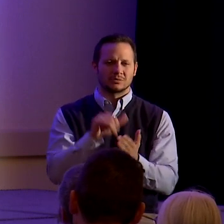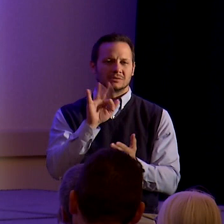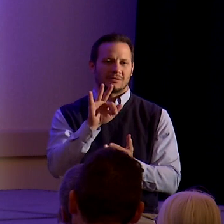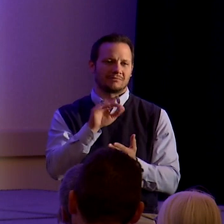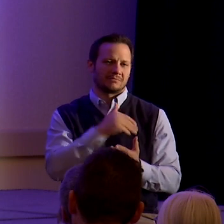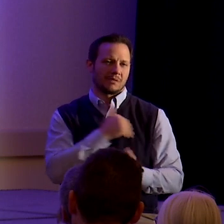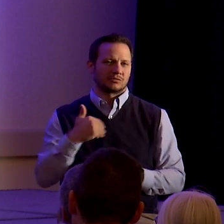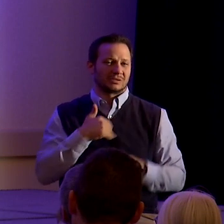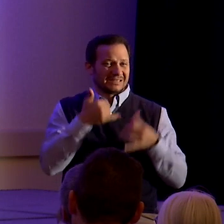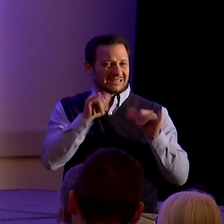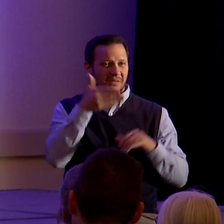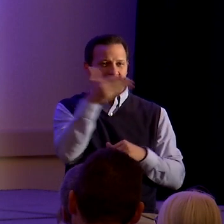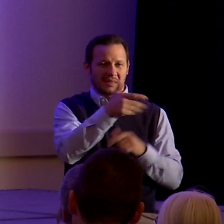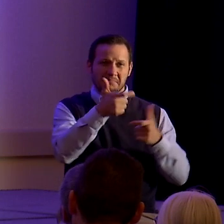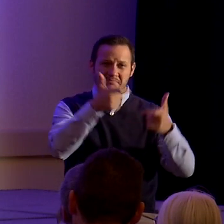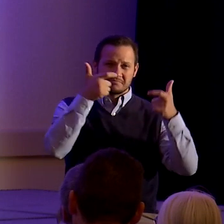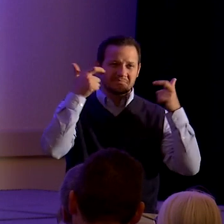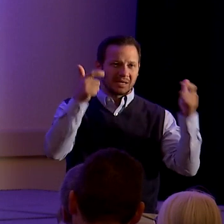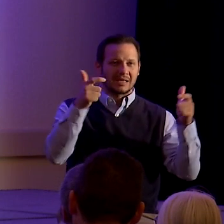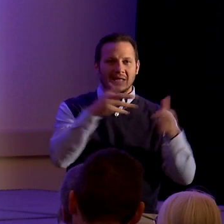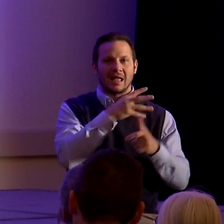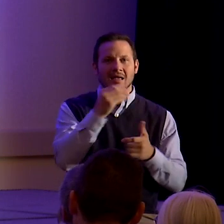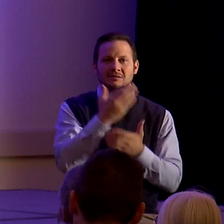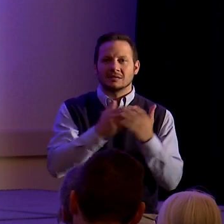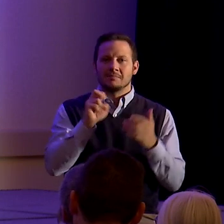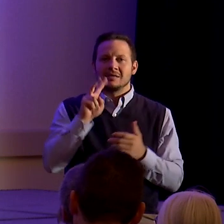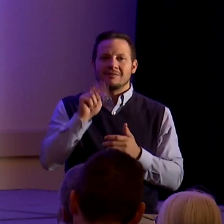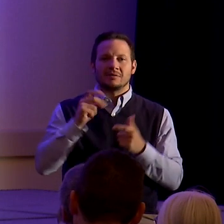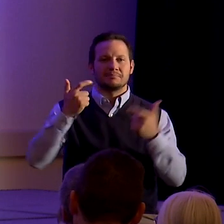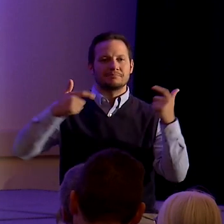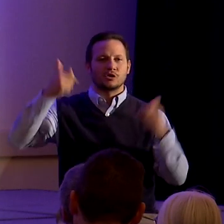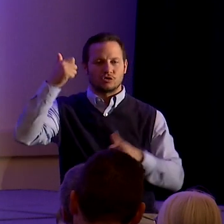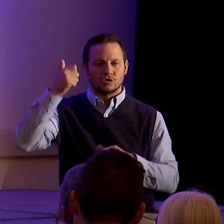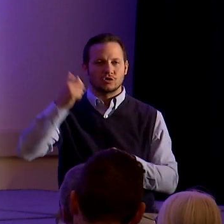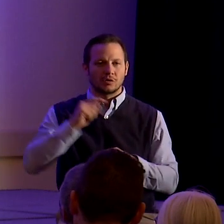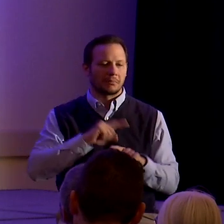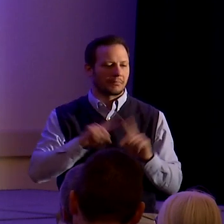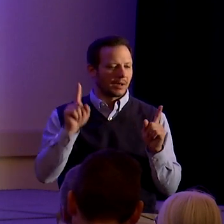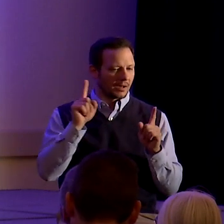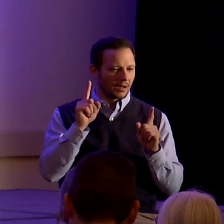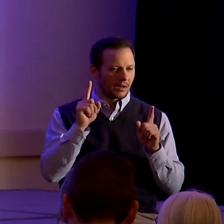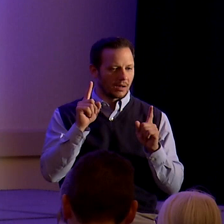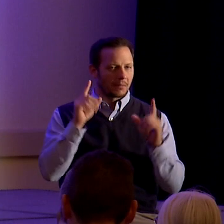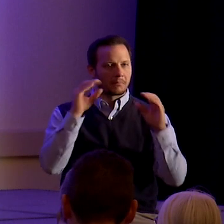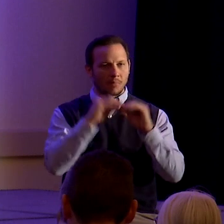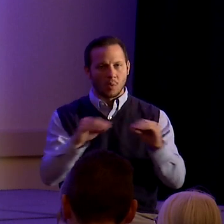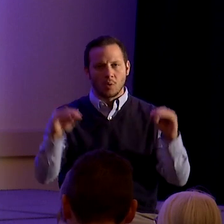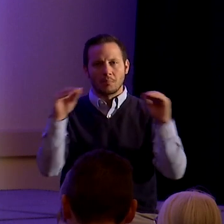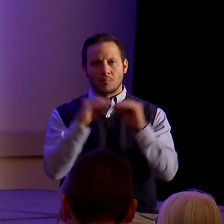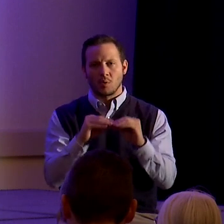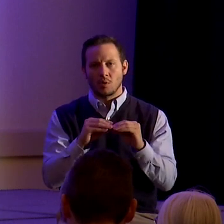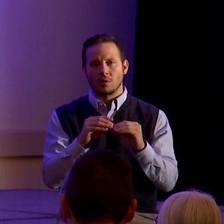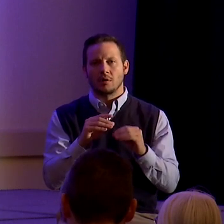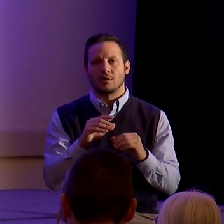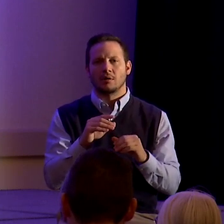today. They're big. They're not even the biggest ones in their area. But there are more, and there are more that